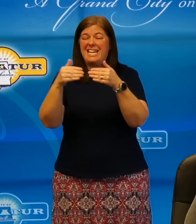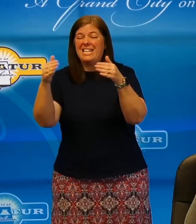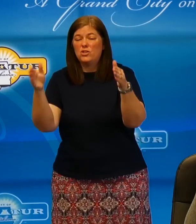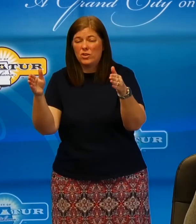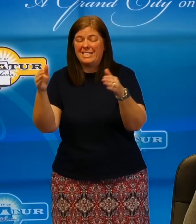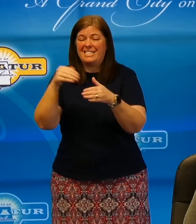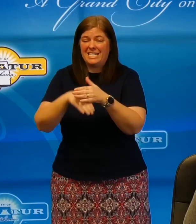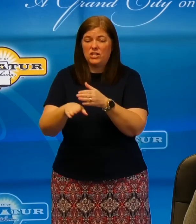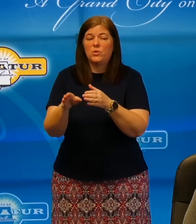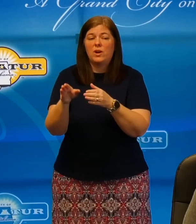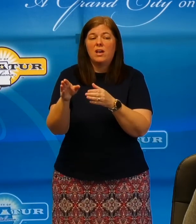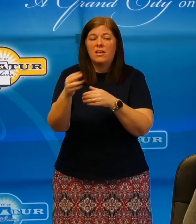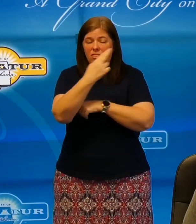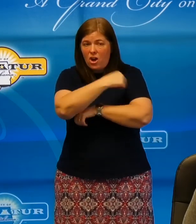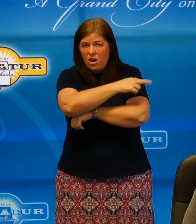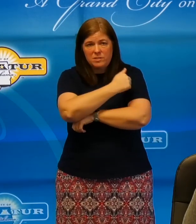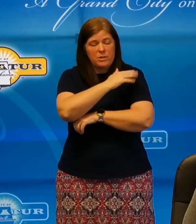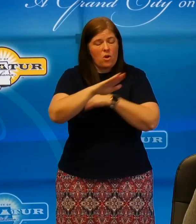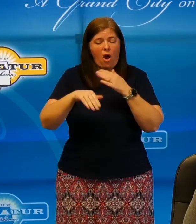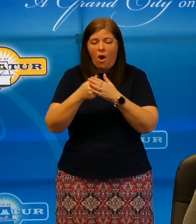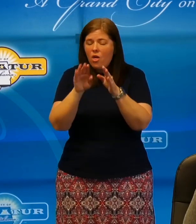So all other doors are locked.